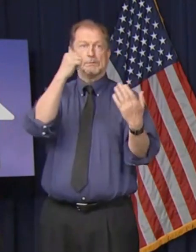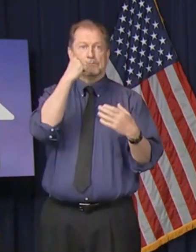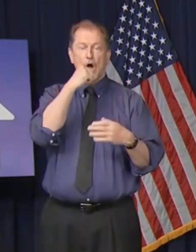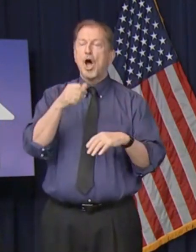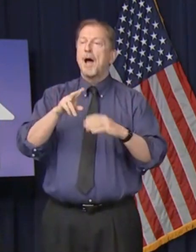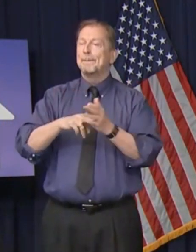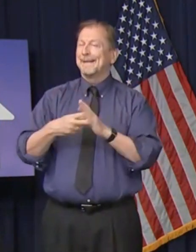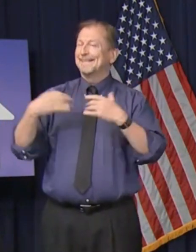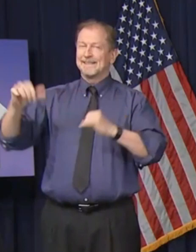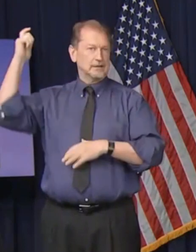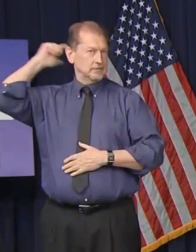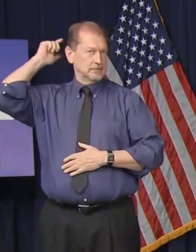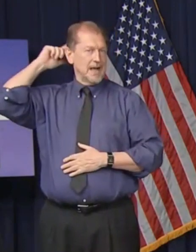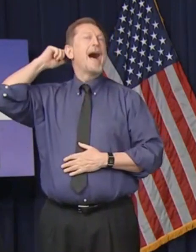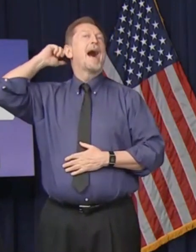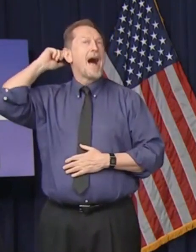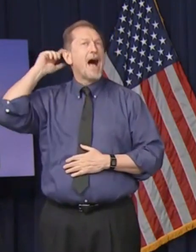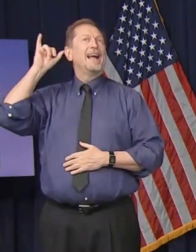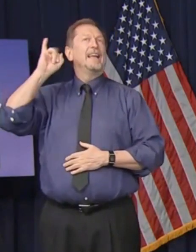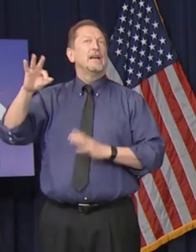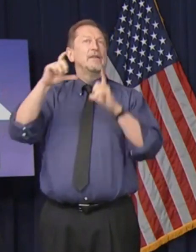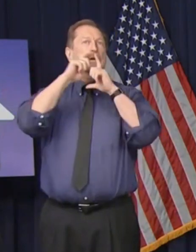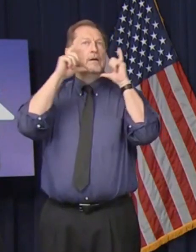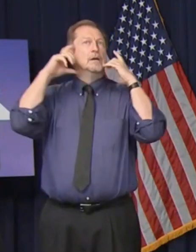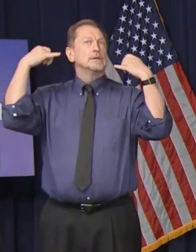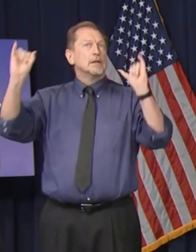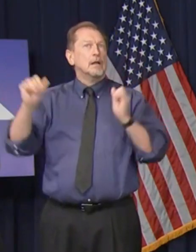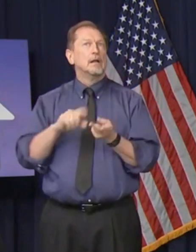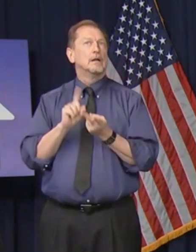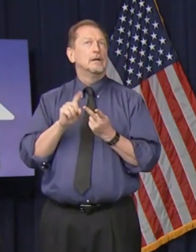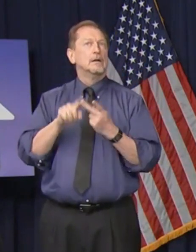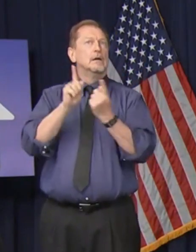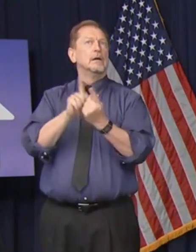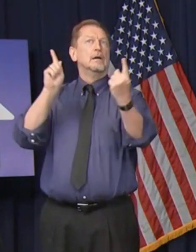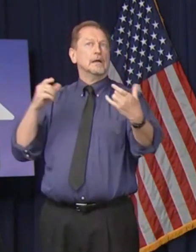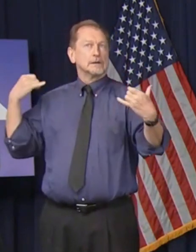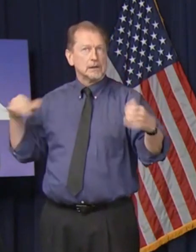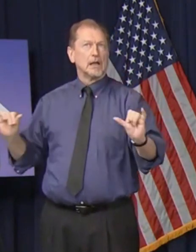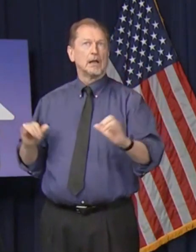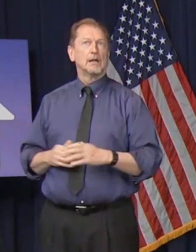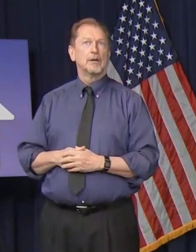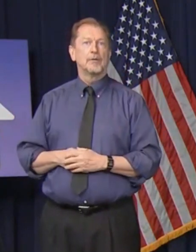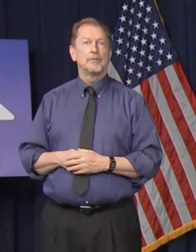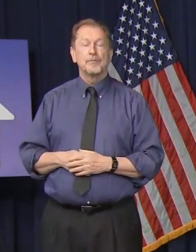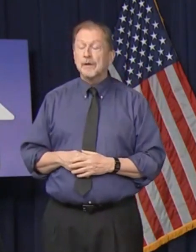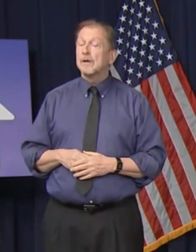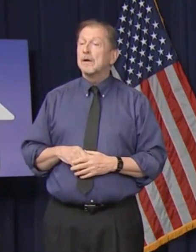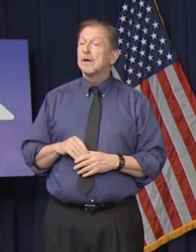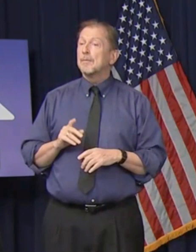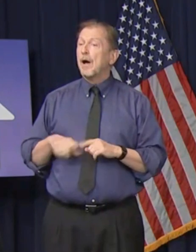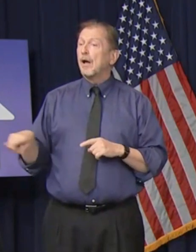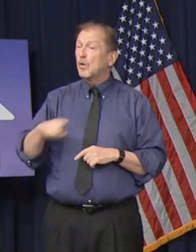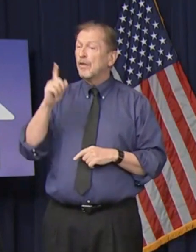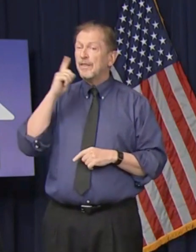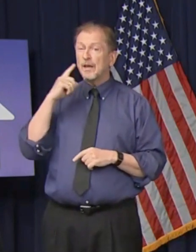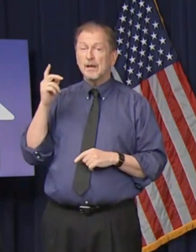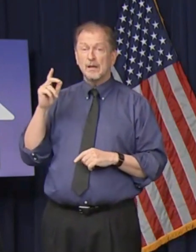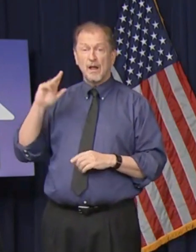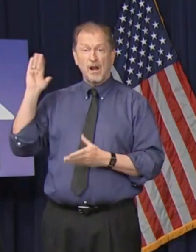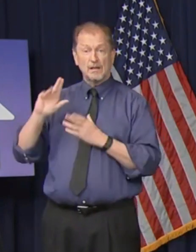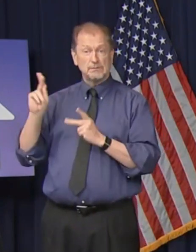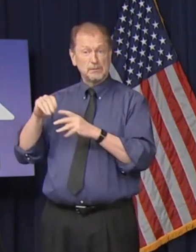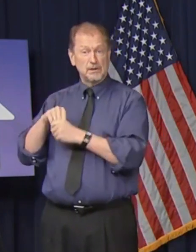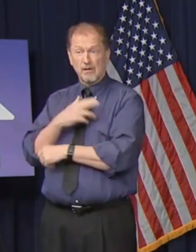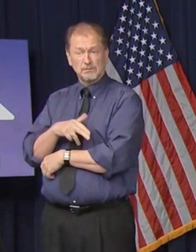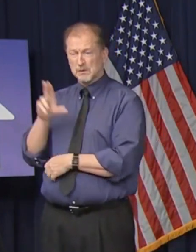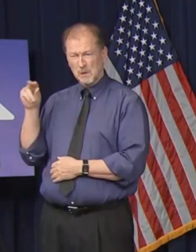Now, mind you, I just want to remind everybody, we are still adding more people to our hospital beds in the state of Illinois,